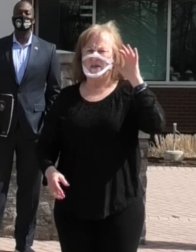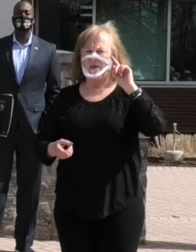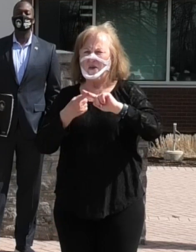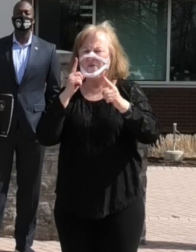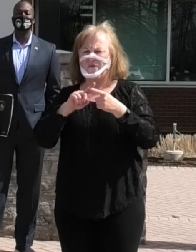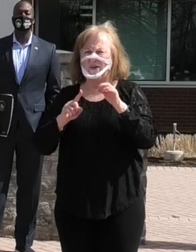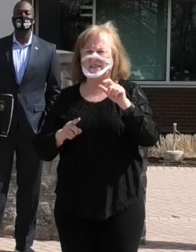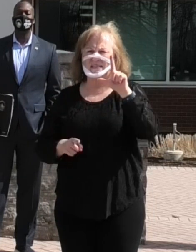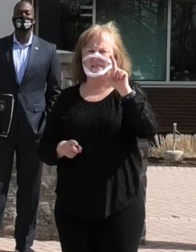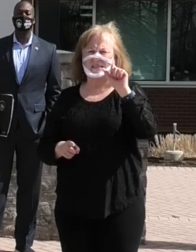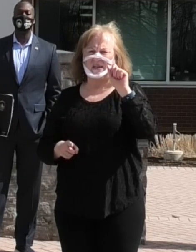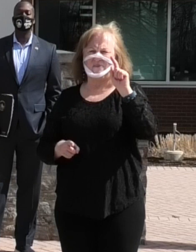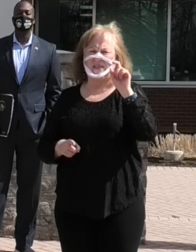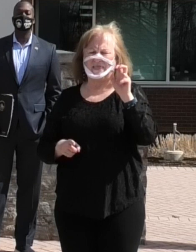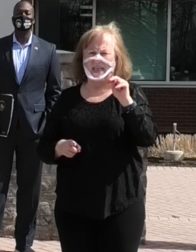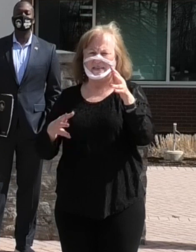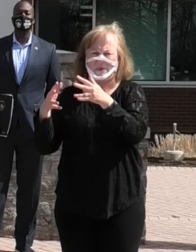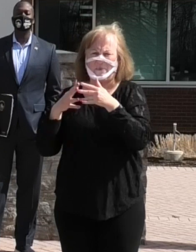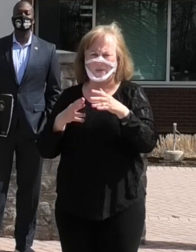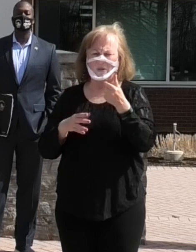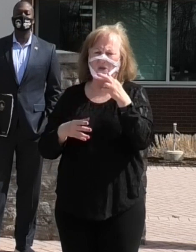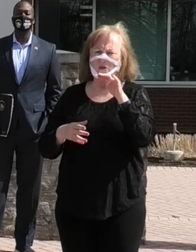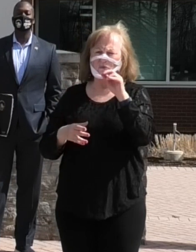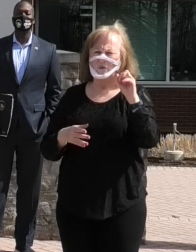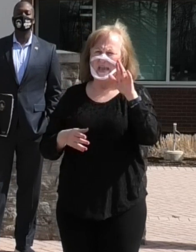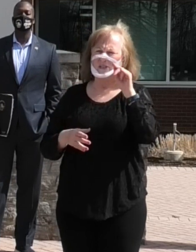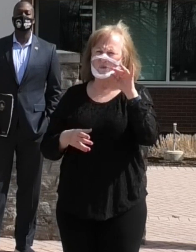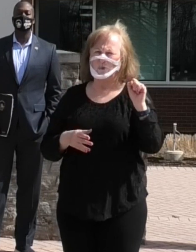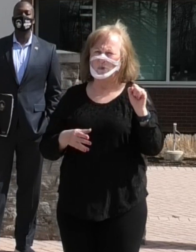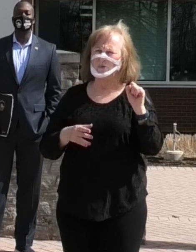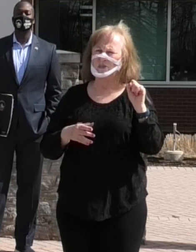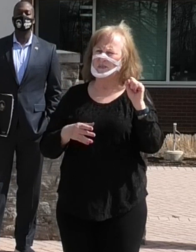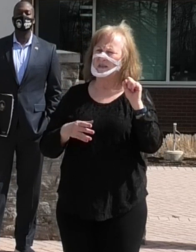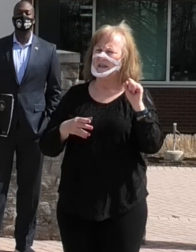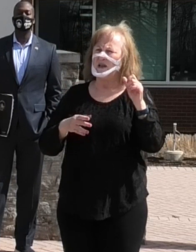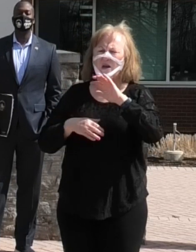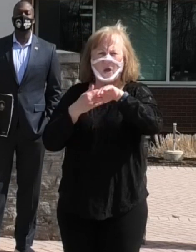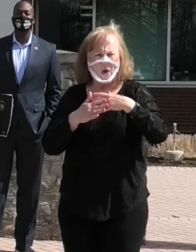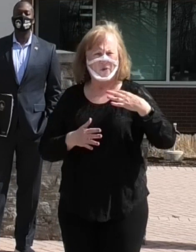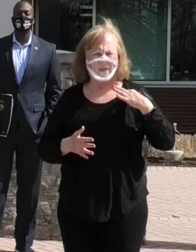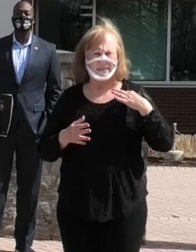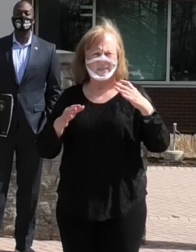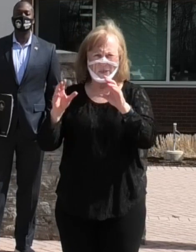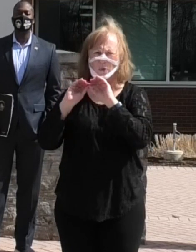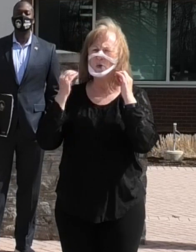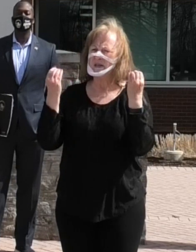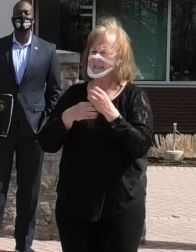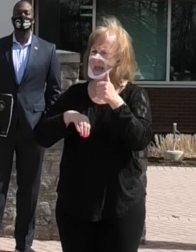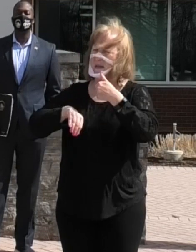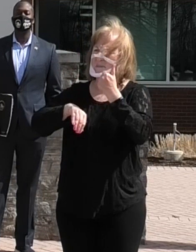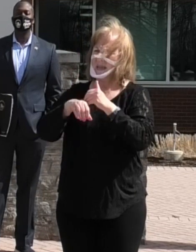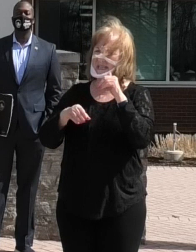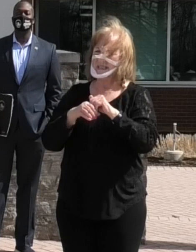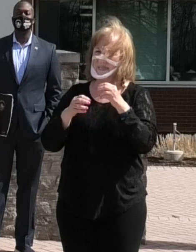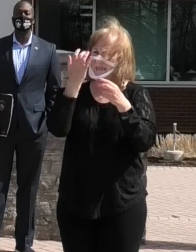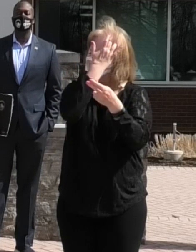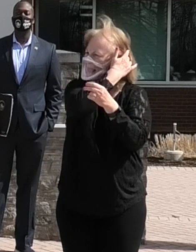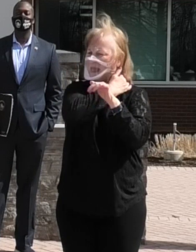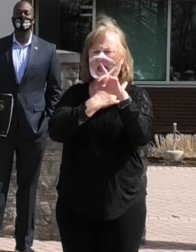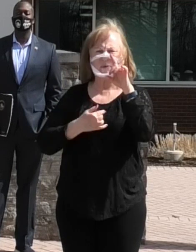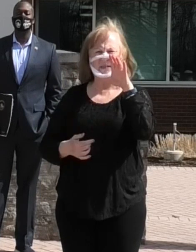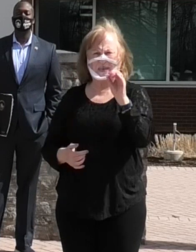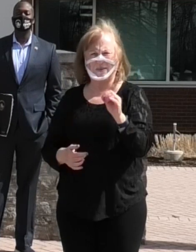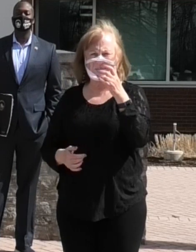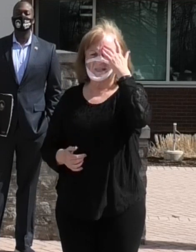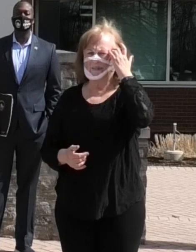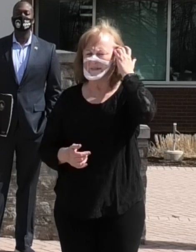Friends of Latin American, a grassroots all-volunteer organization based on Howard County